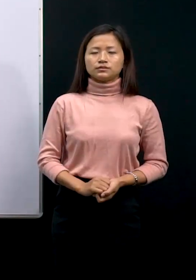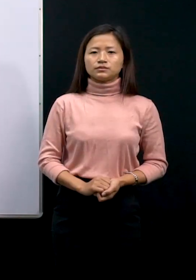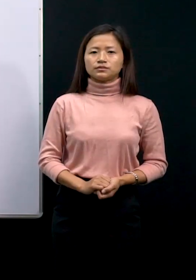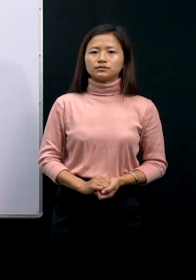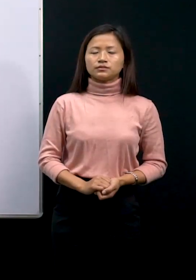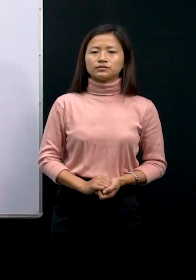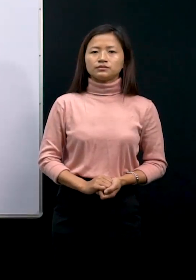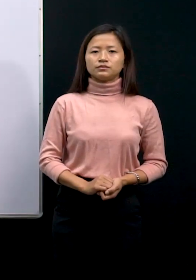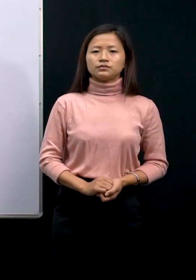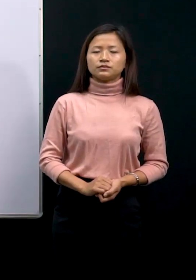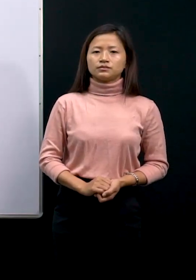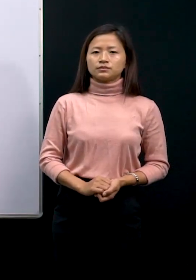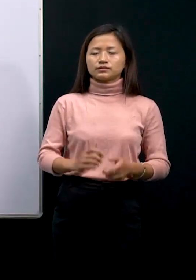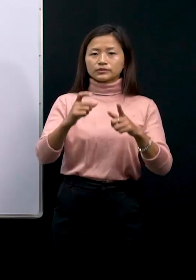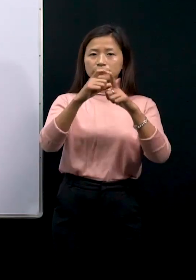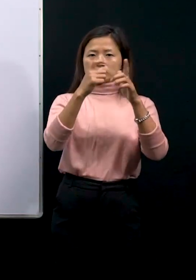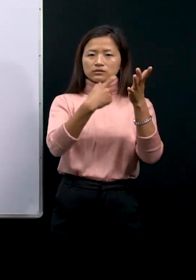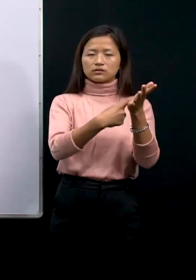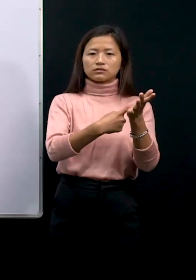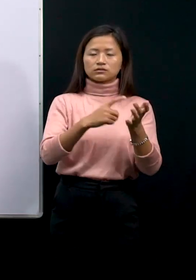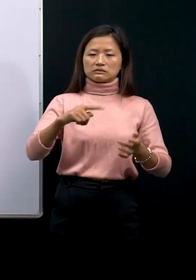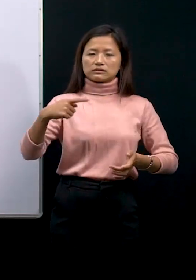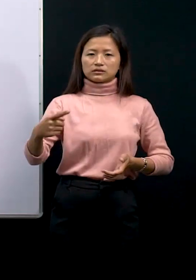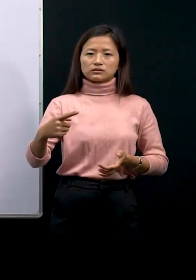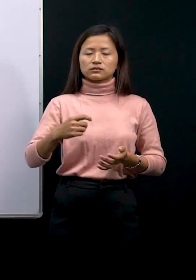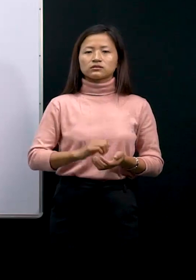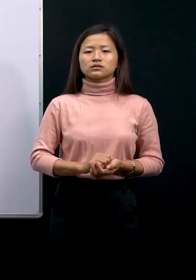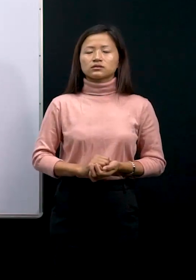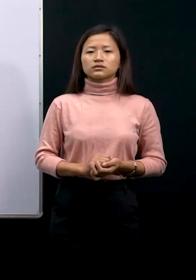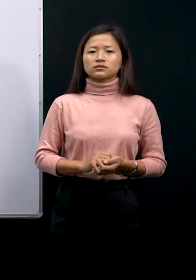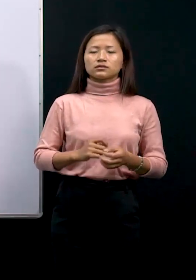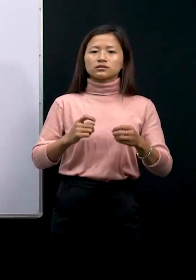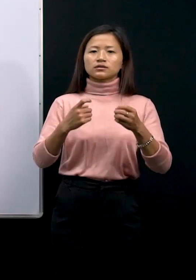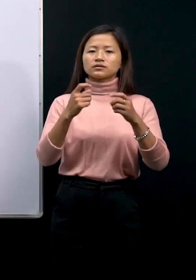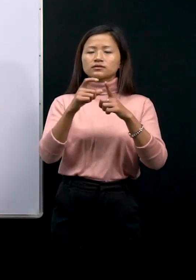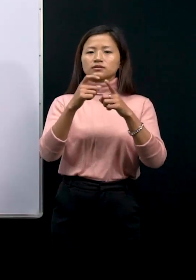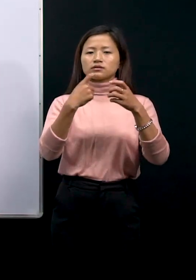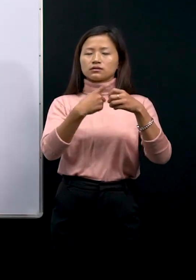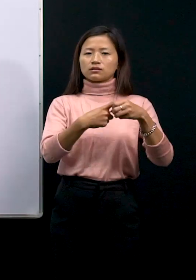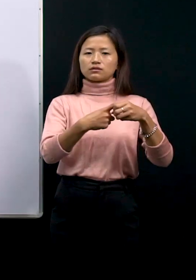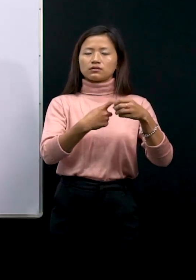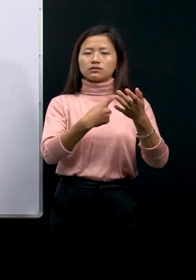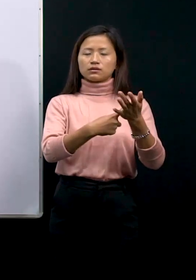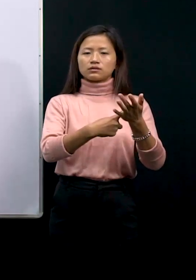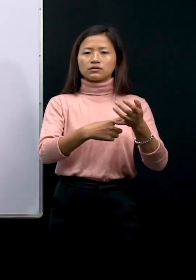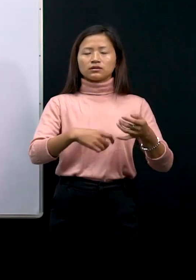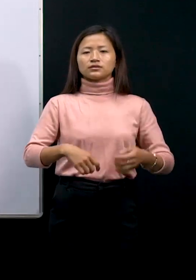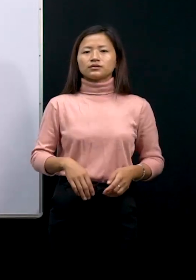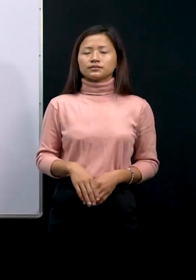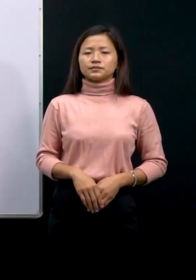Next which one? DR. DR and DS equal, right? DR is equal to DS. So you can write which